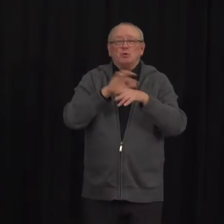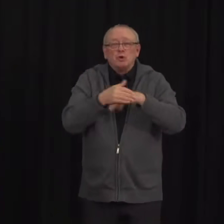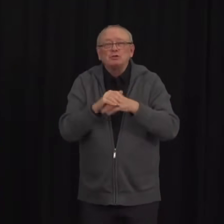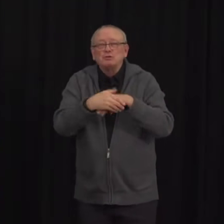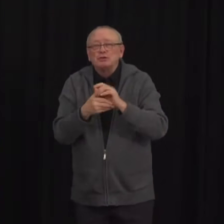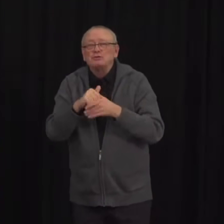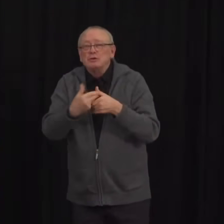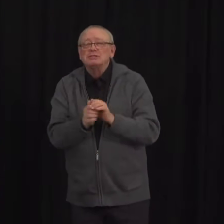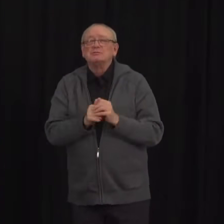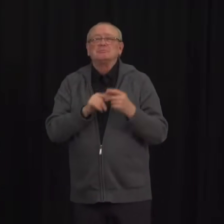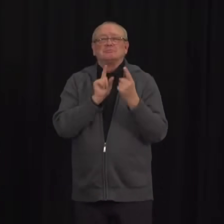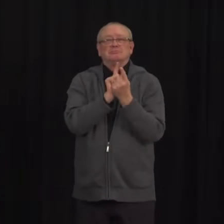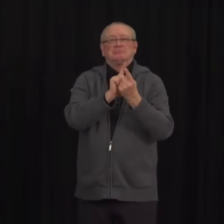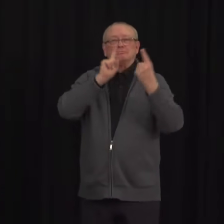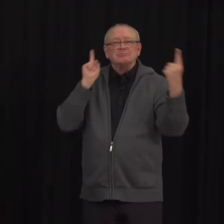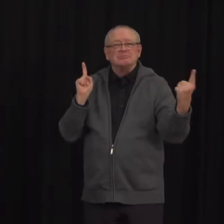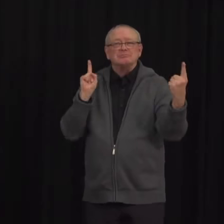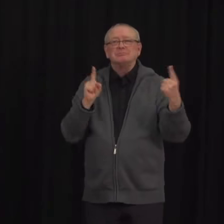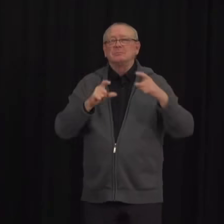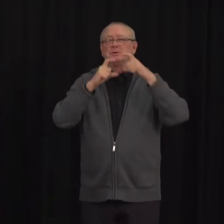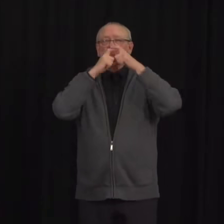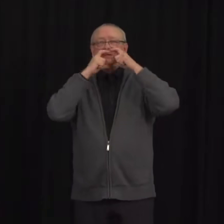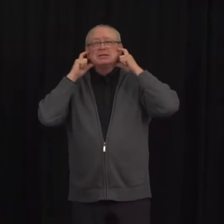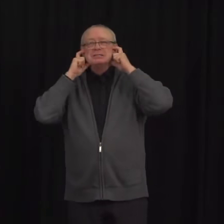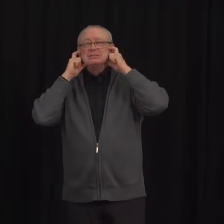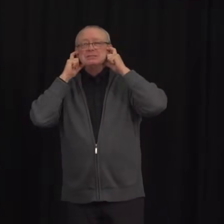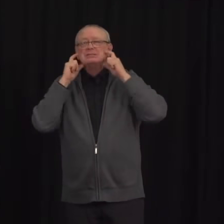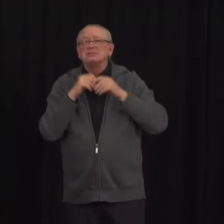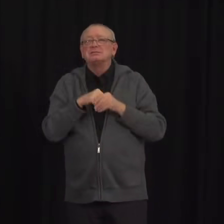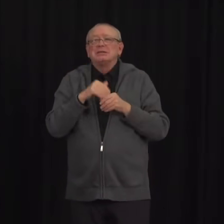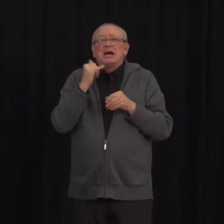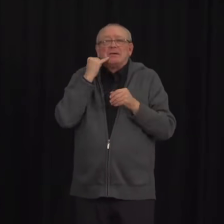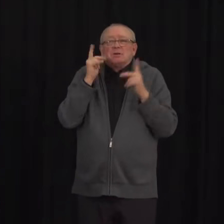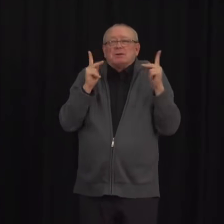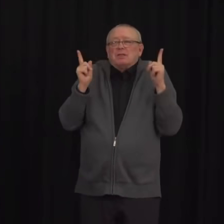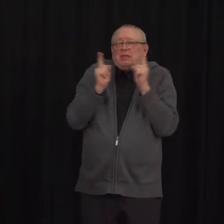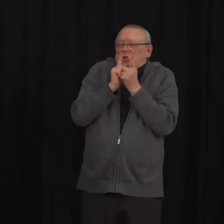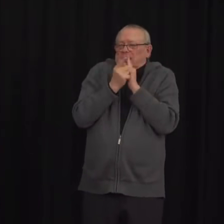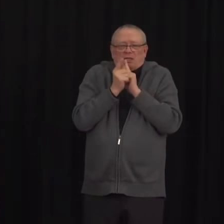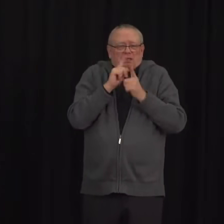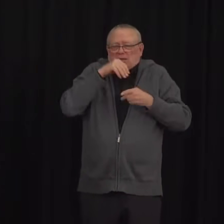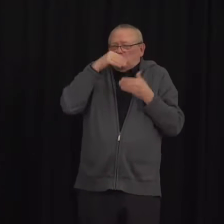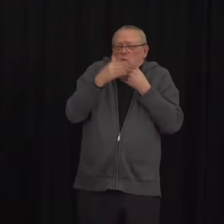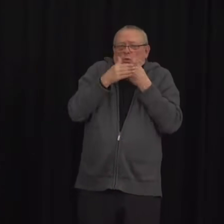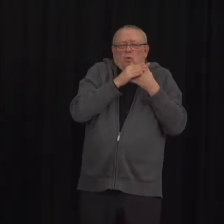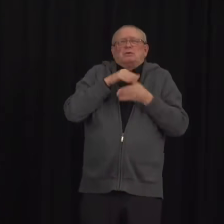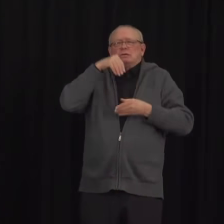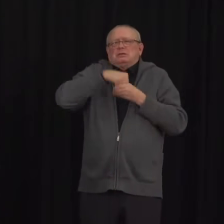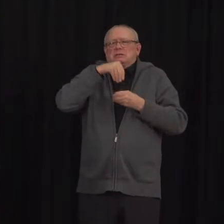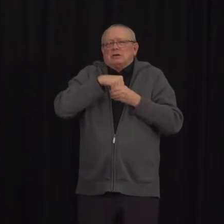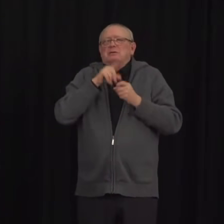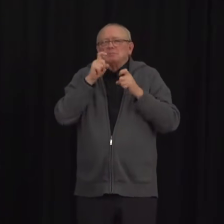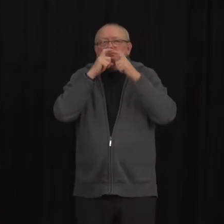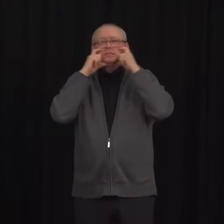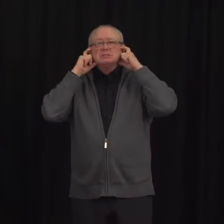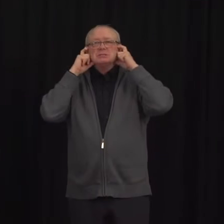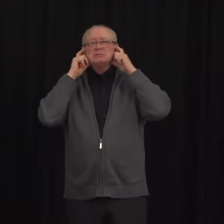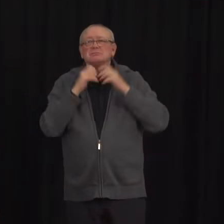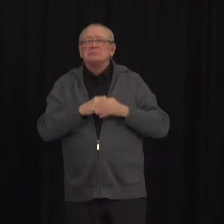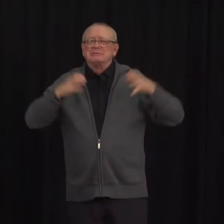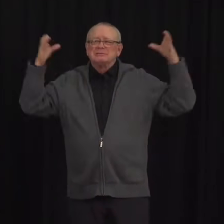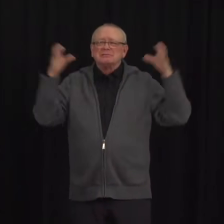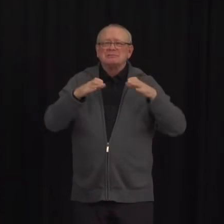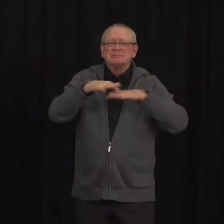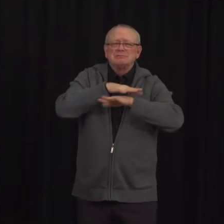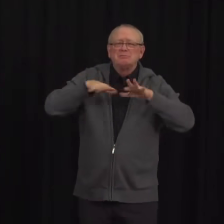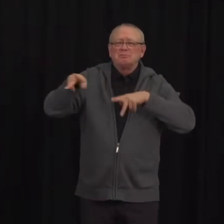household and wear a mask when you're in indoor public spaces. Now is not the time for parties. If you are in a community